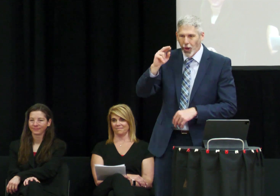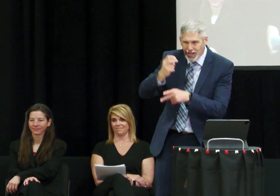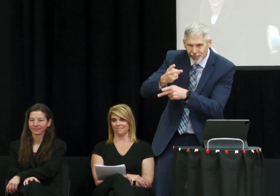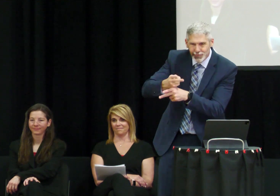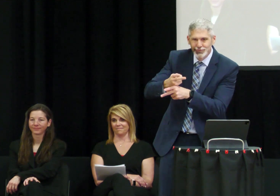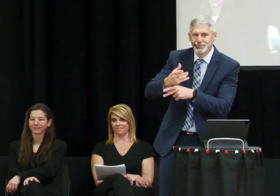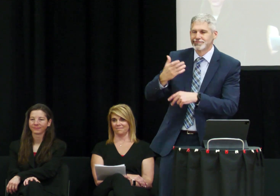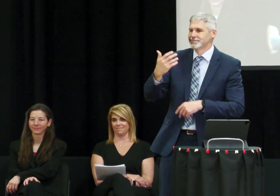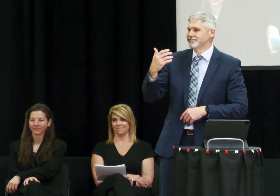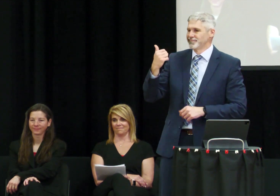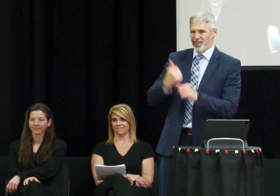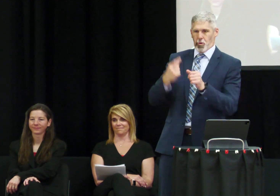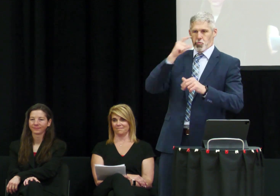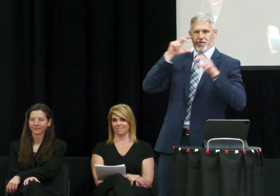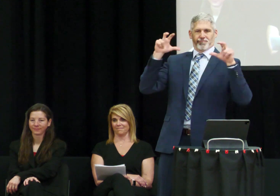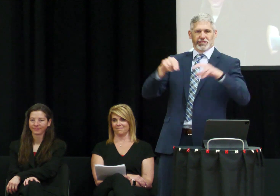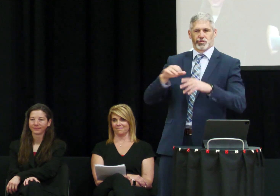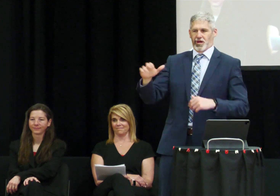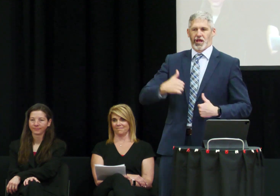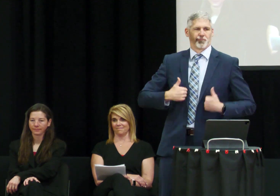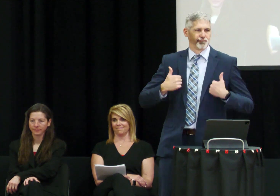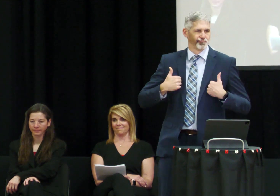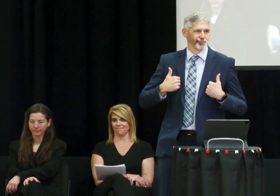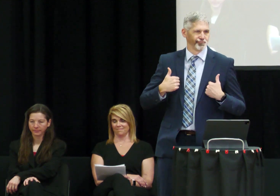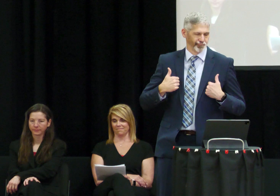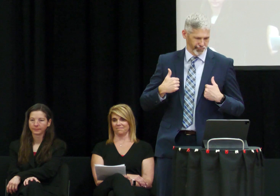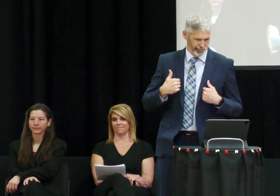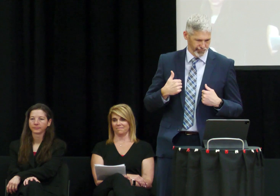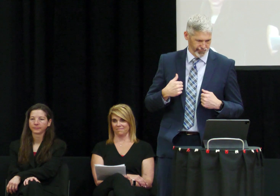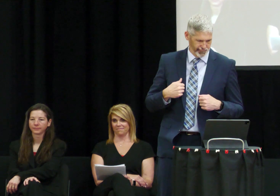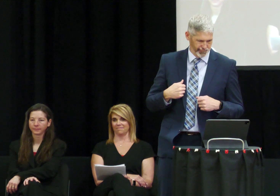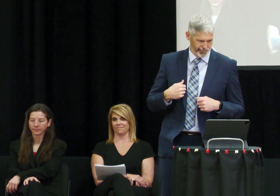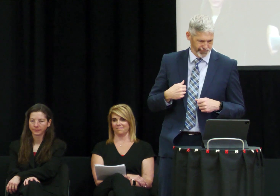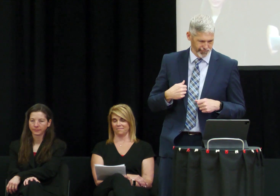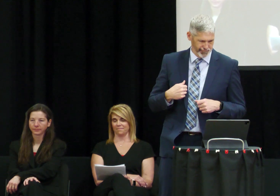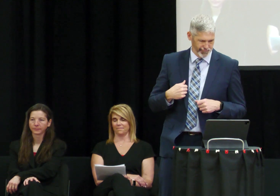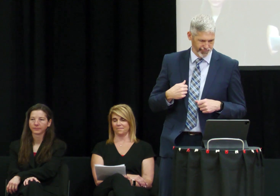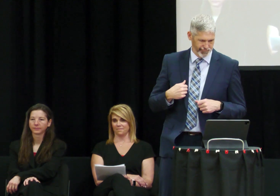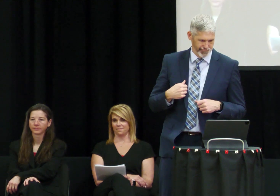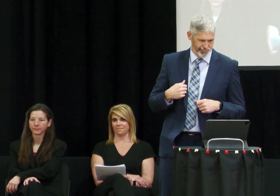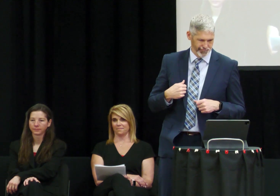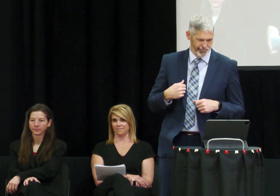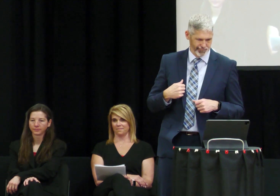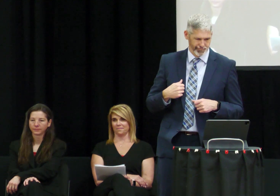parents, caregivers, everyone who has invested in these students' lives.